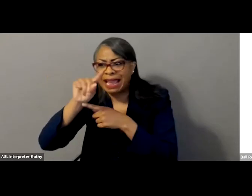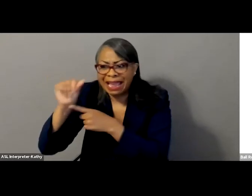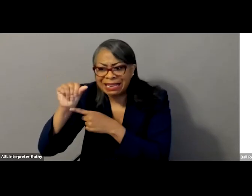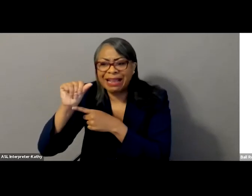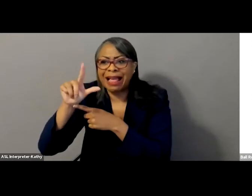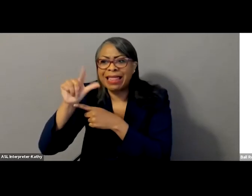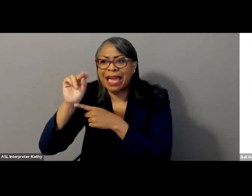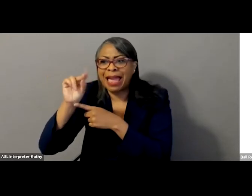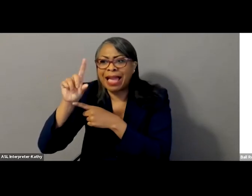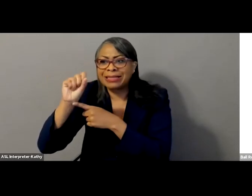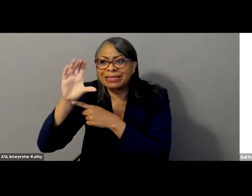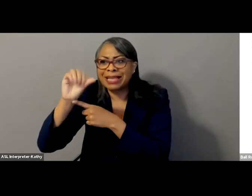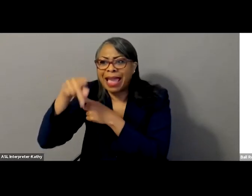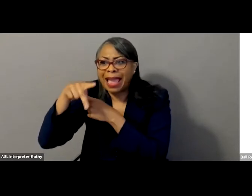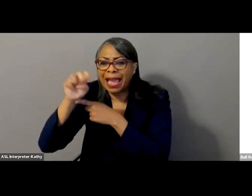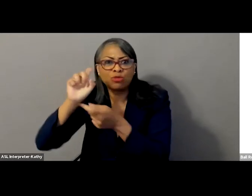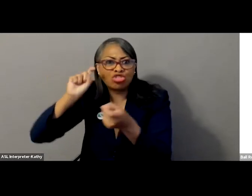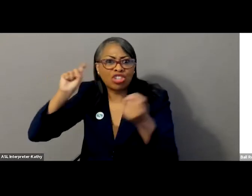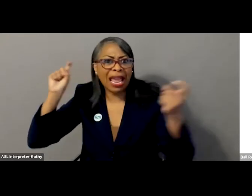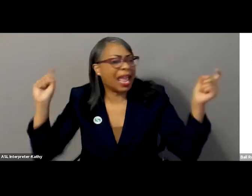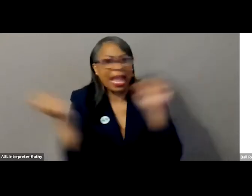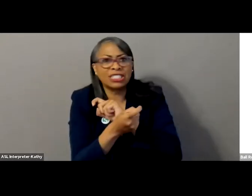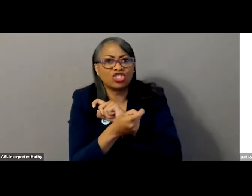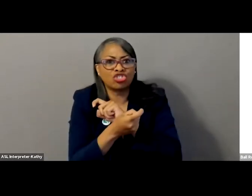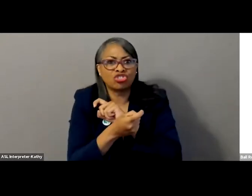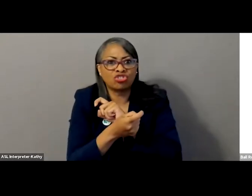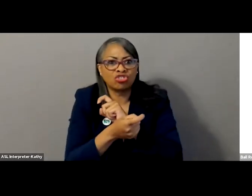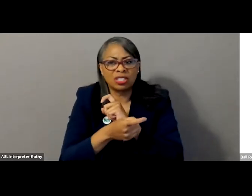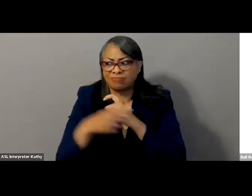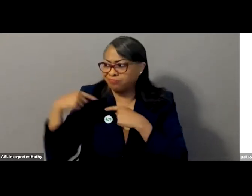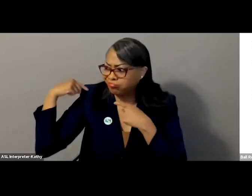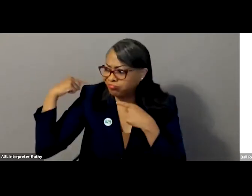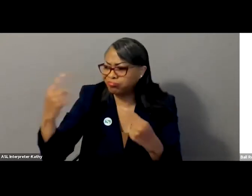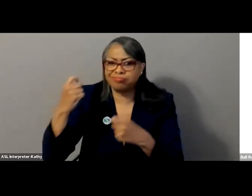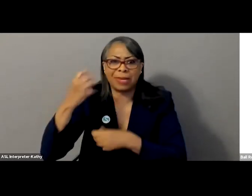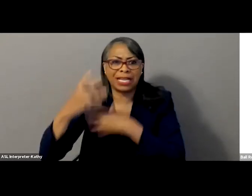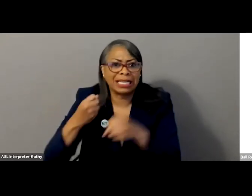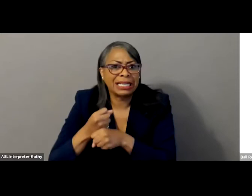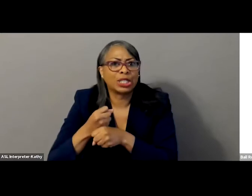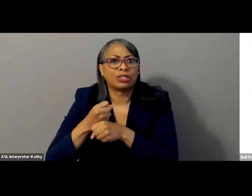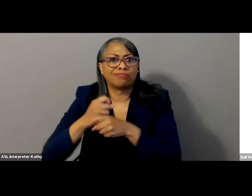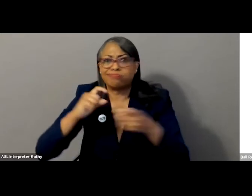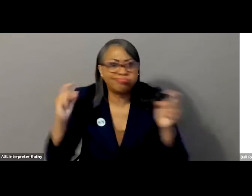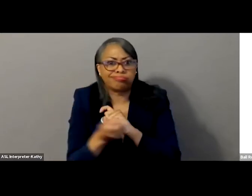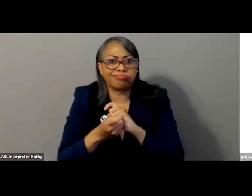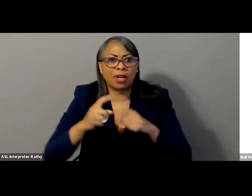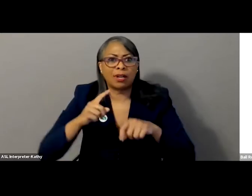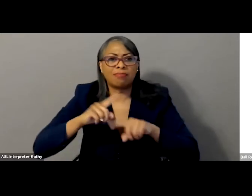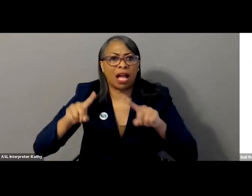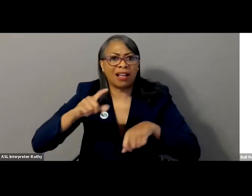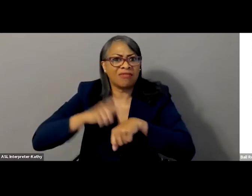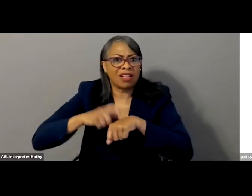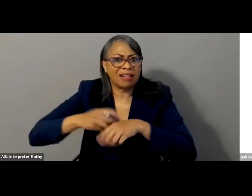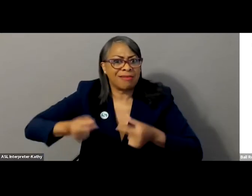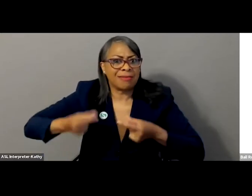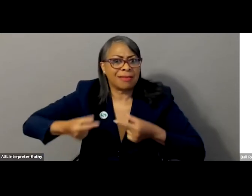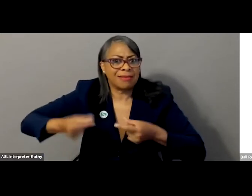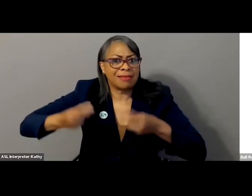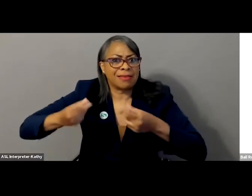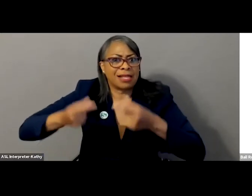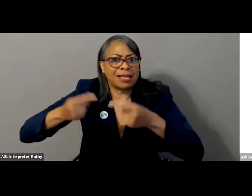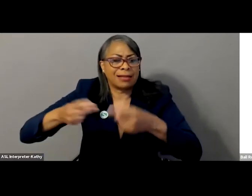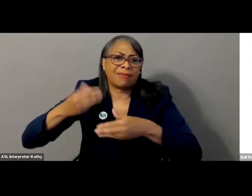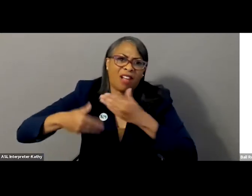landscape is changing very dramatically. It's been changing for years, but the pace of that change is, if anything,